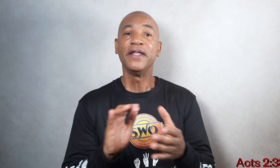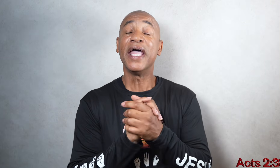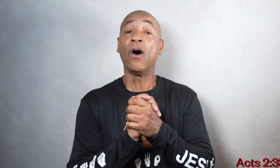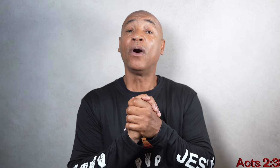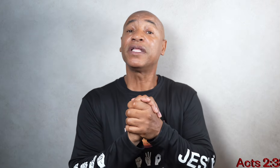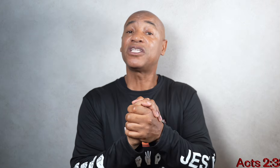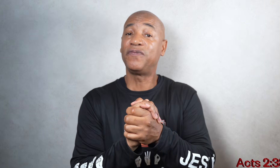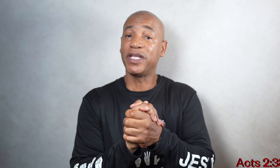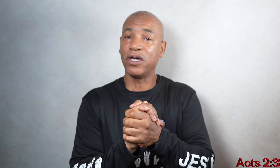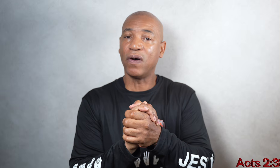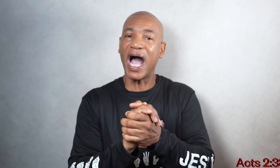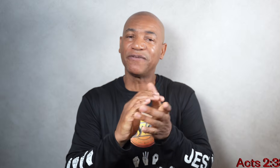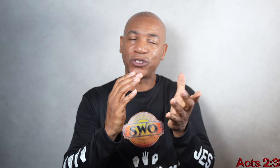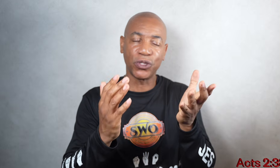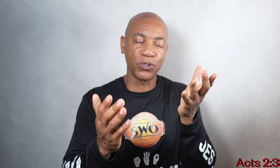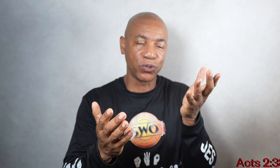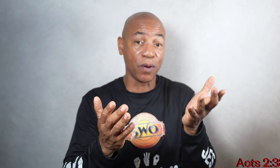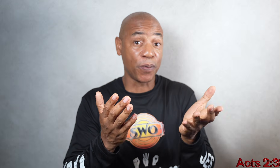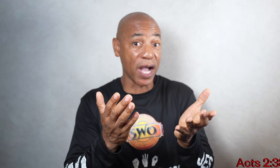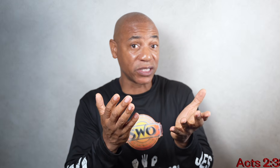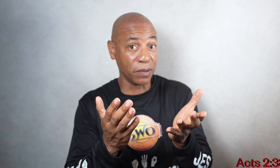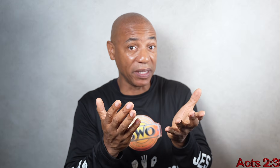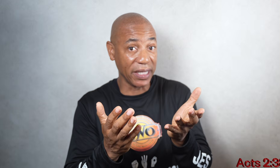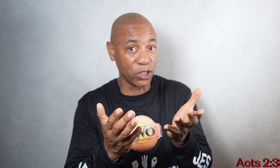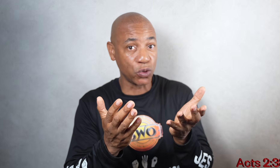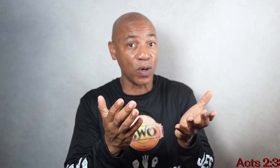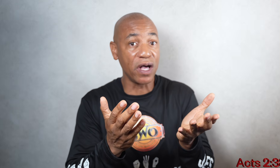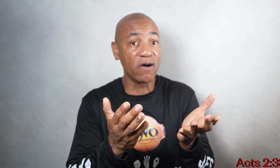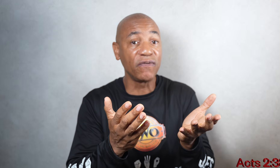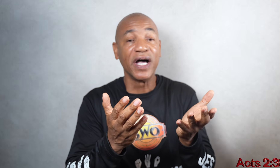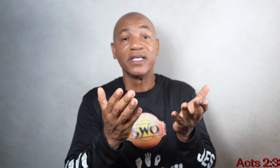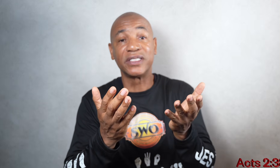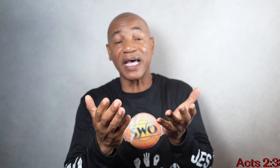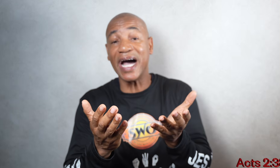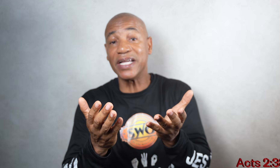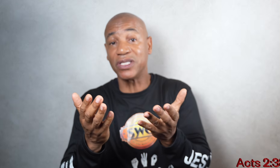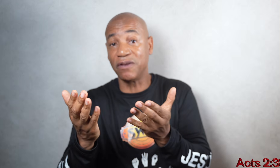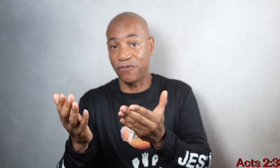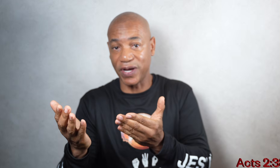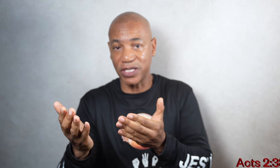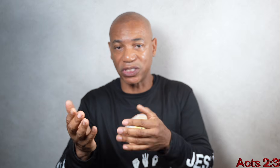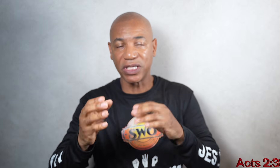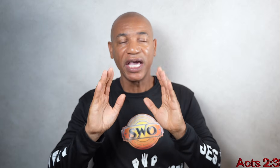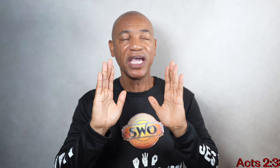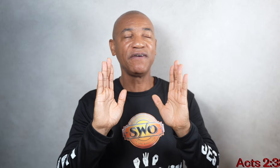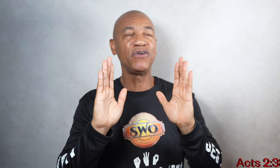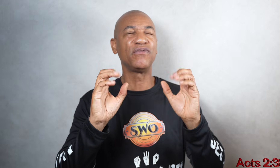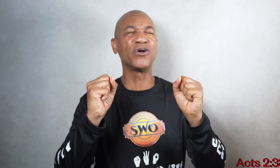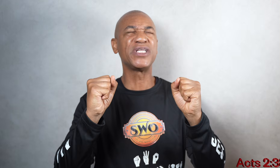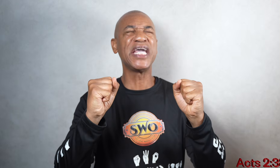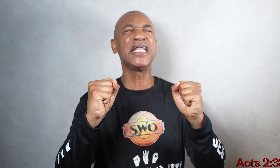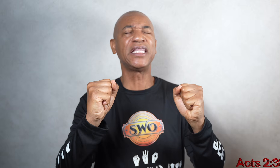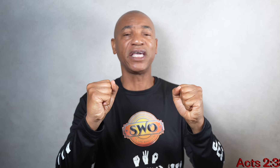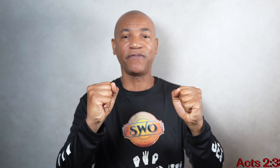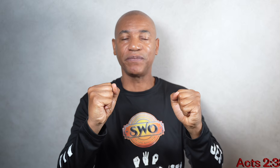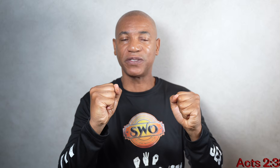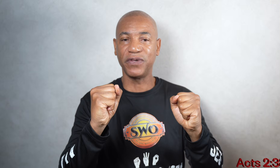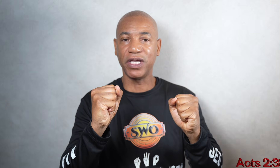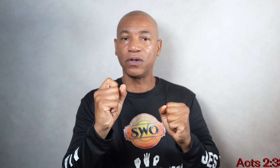Now, on this video, I've showed you approximately 12 signs and phrases. If you've learned anything from this video,